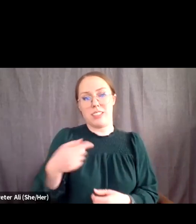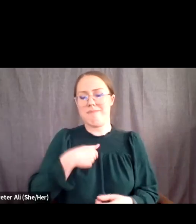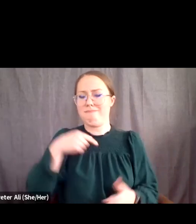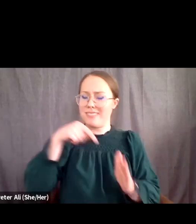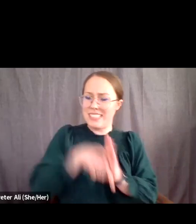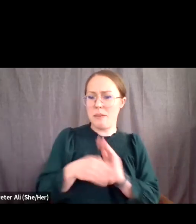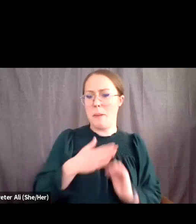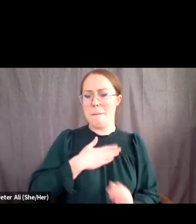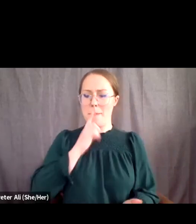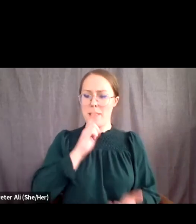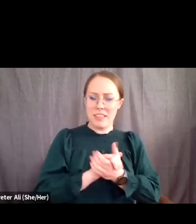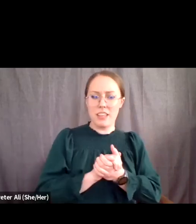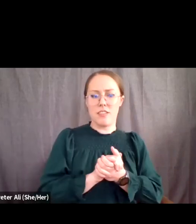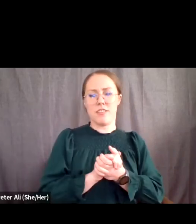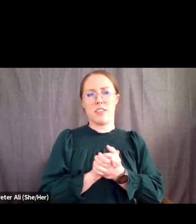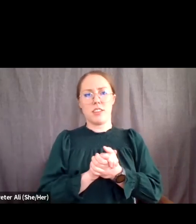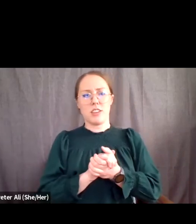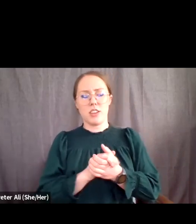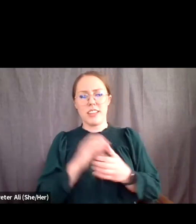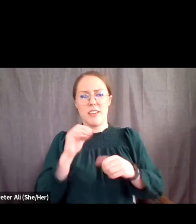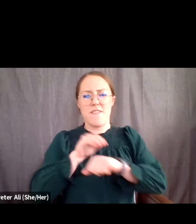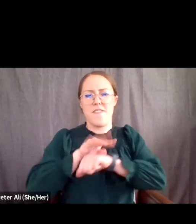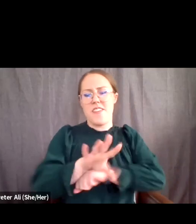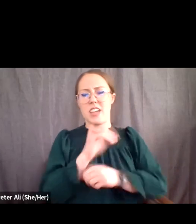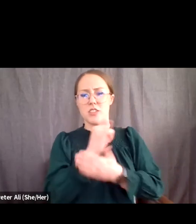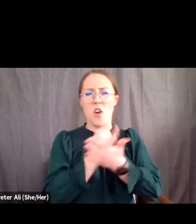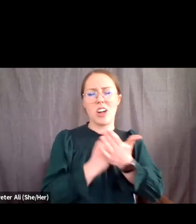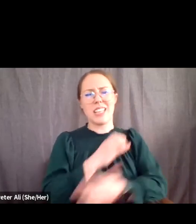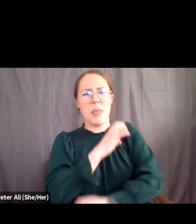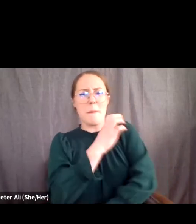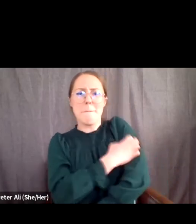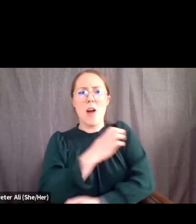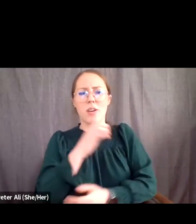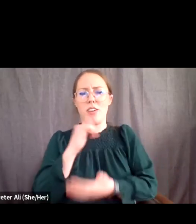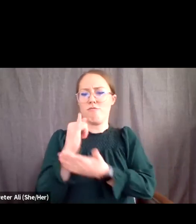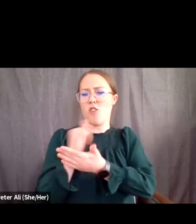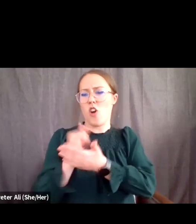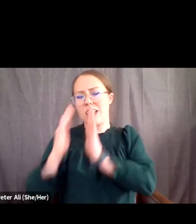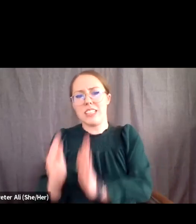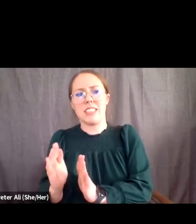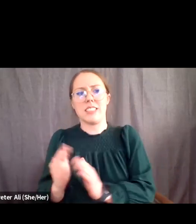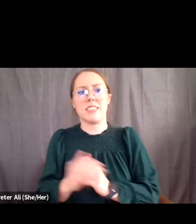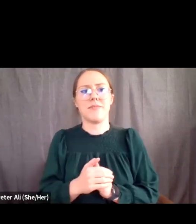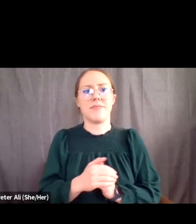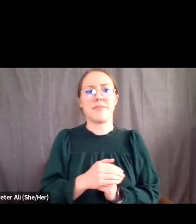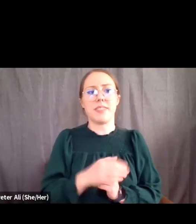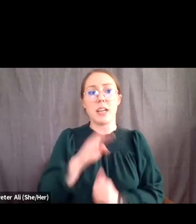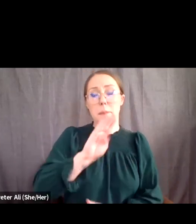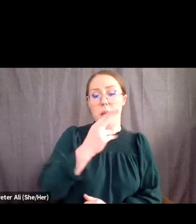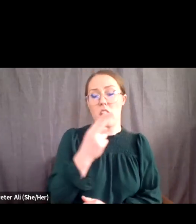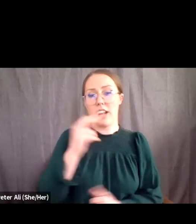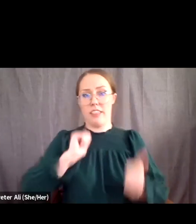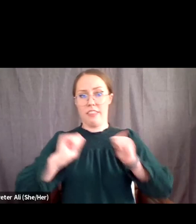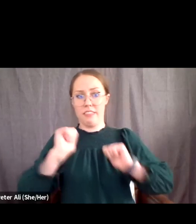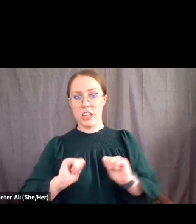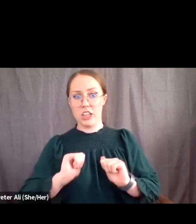in the power of the arts and the power of artists. The Billie Holiday Theater created space on Fulton Street for New York